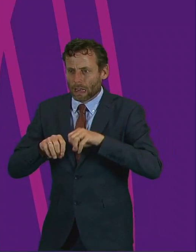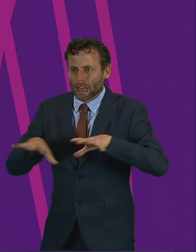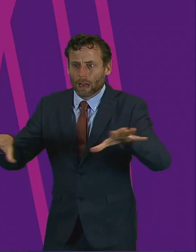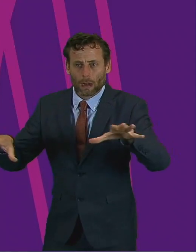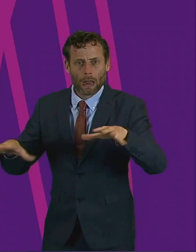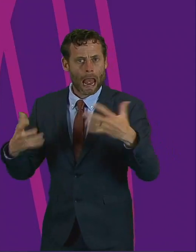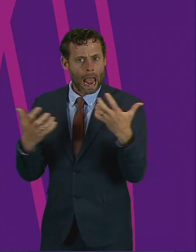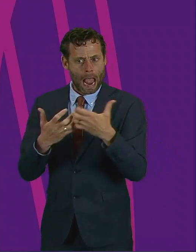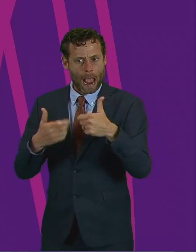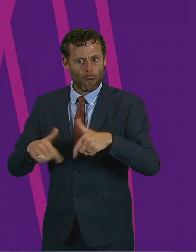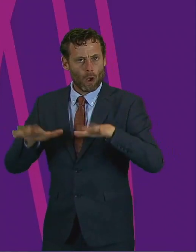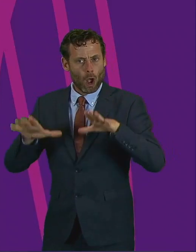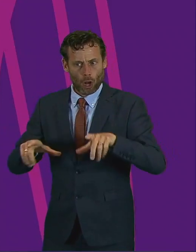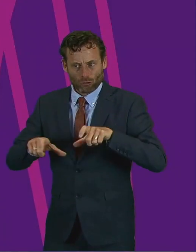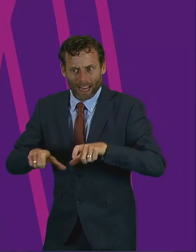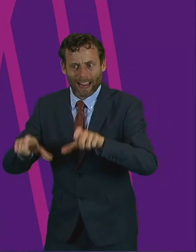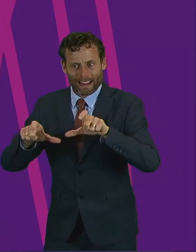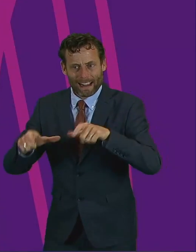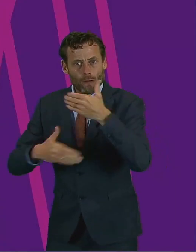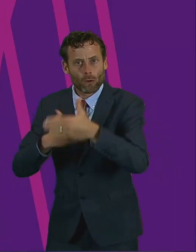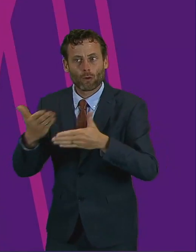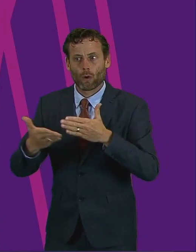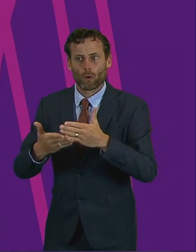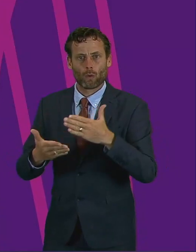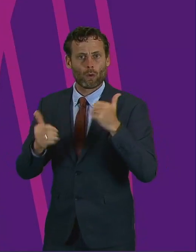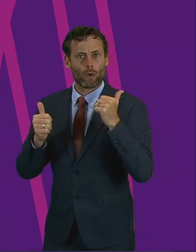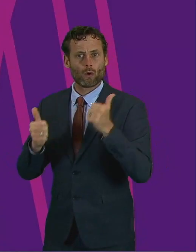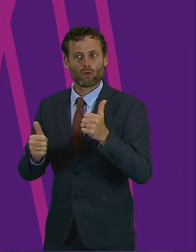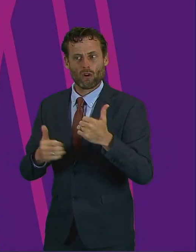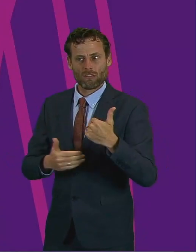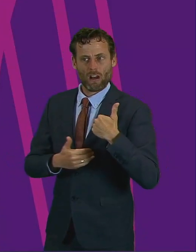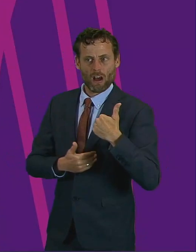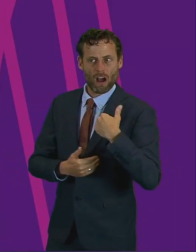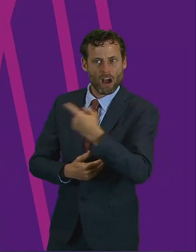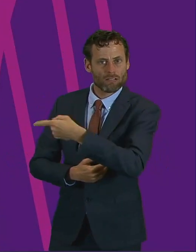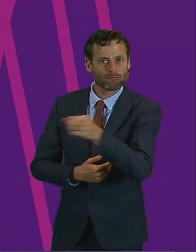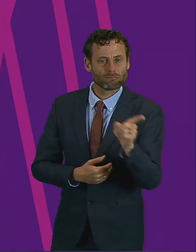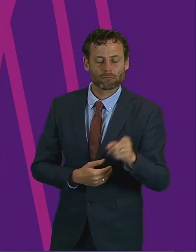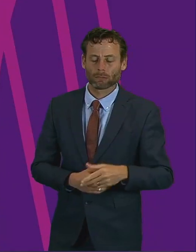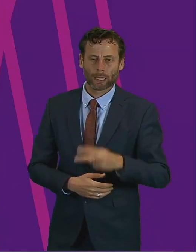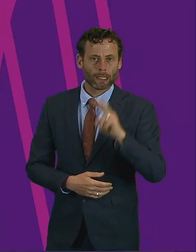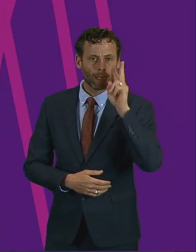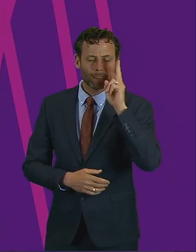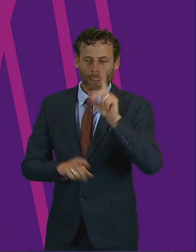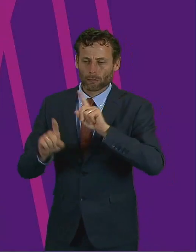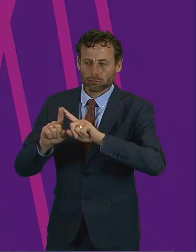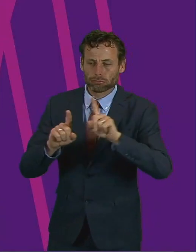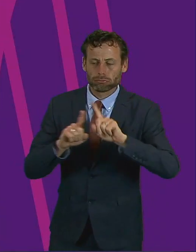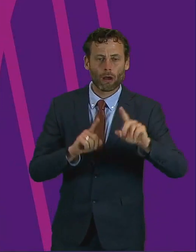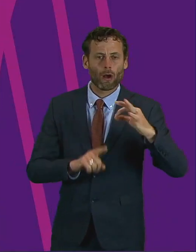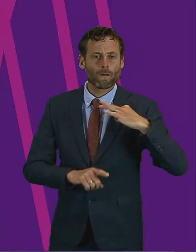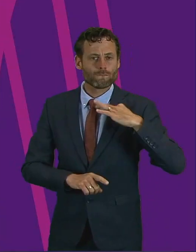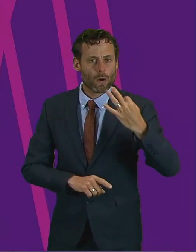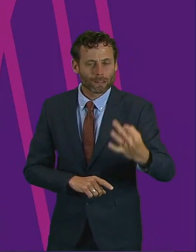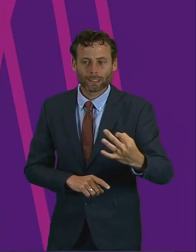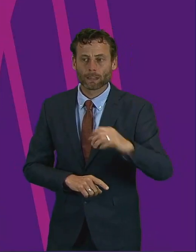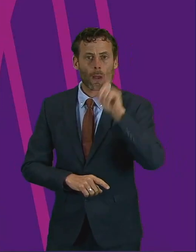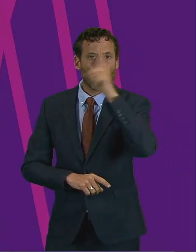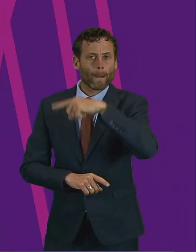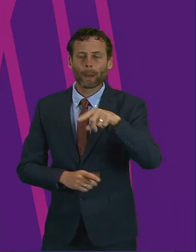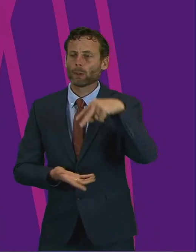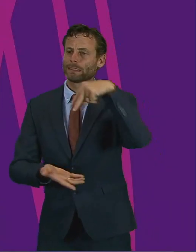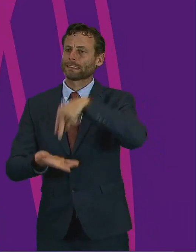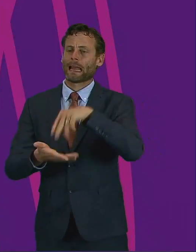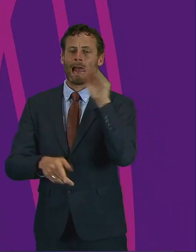workers, the amazing voluntary work taking place within communities, the Thursday night clapping for the NHS, the